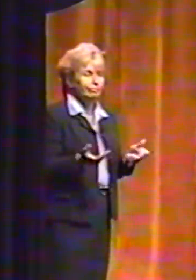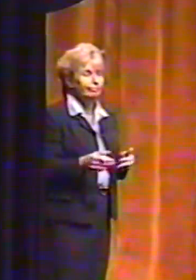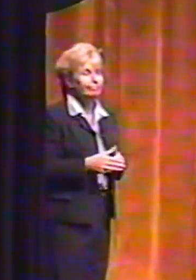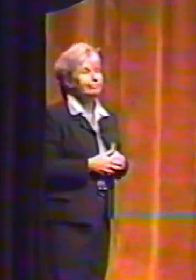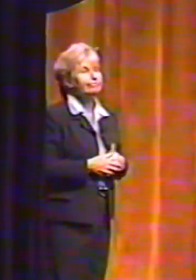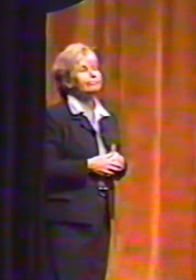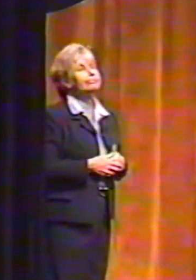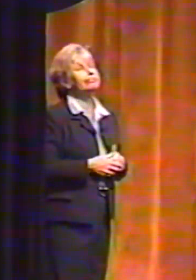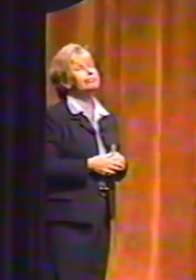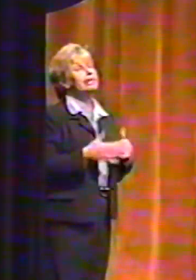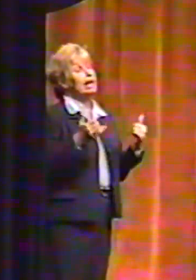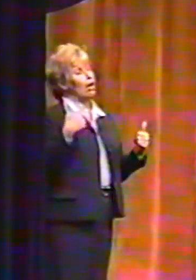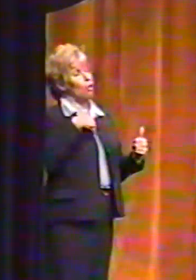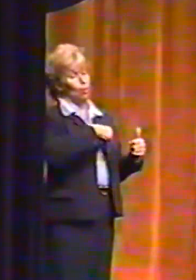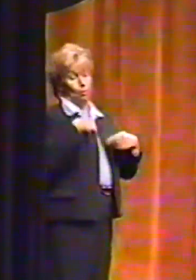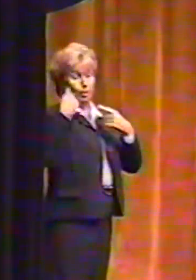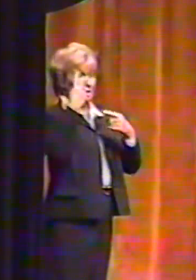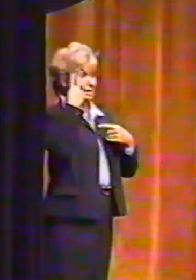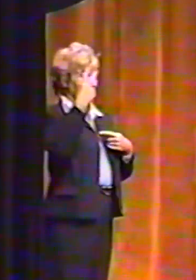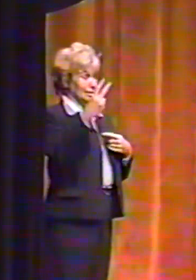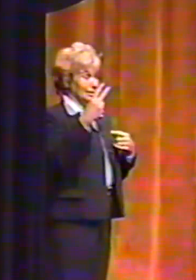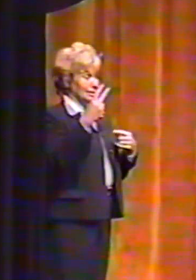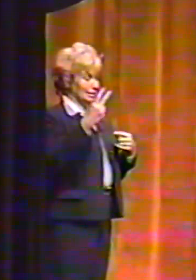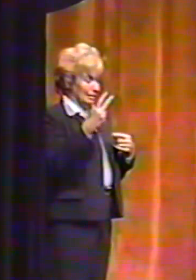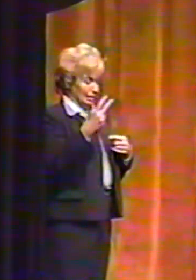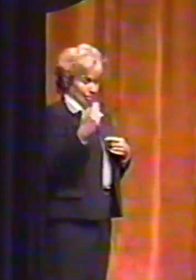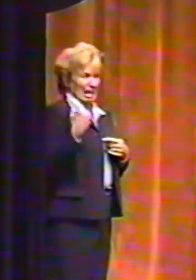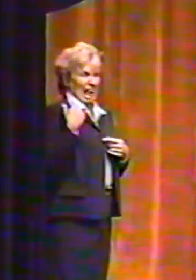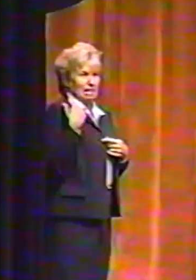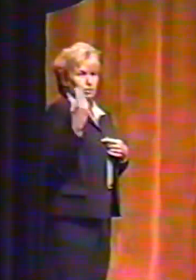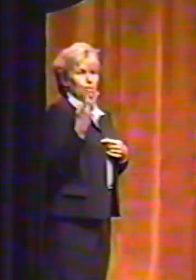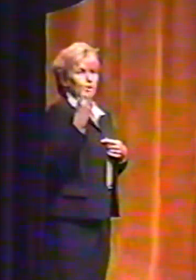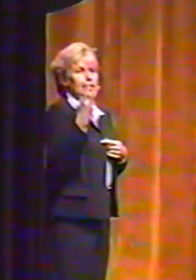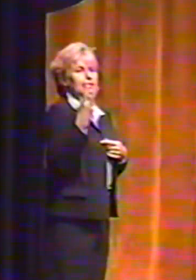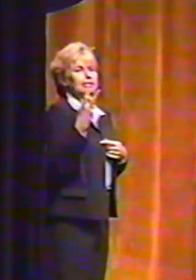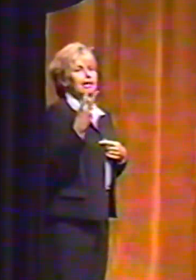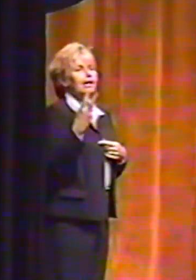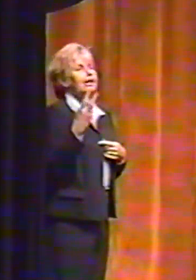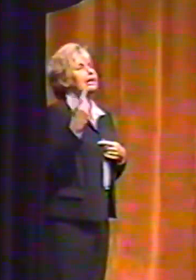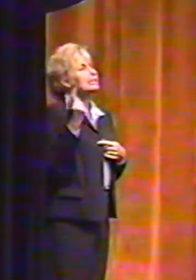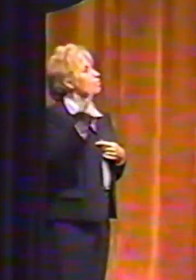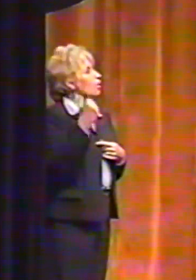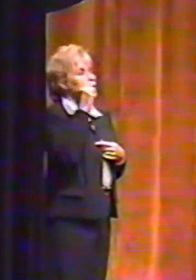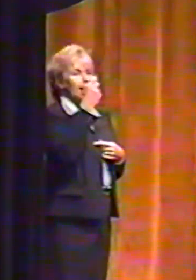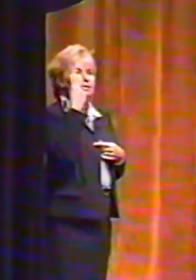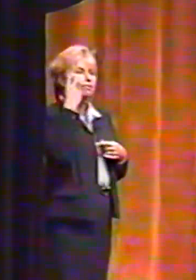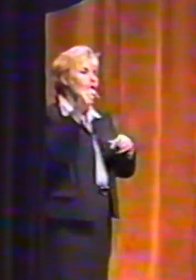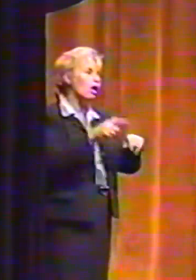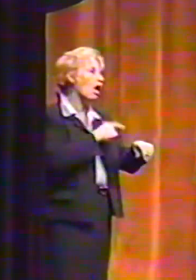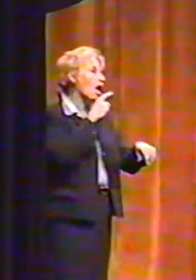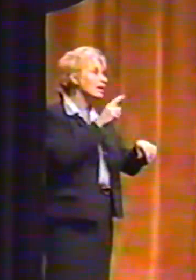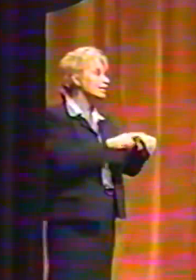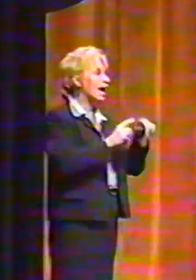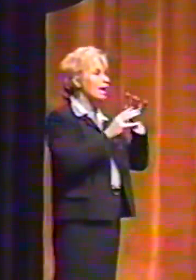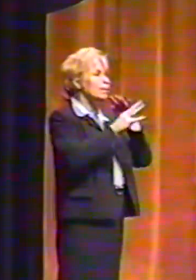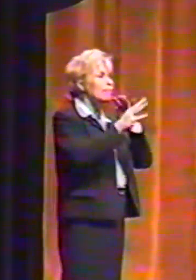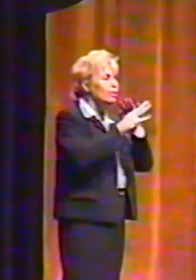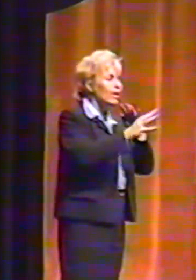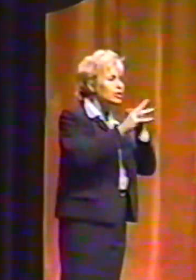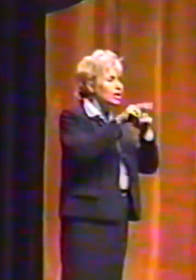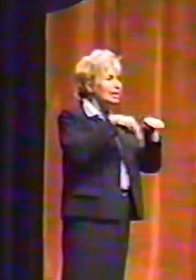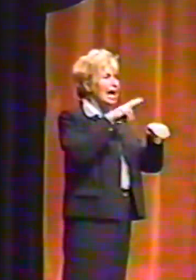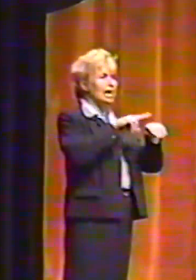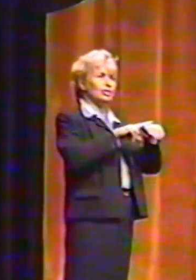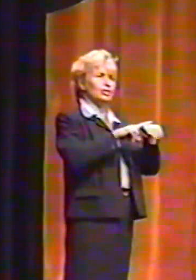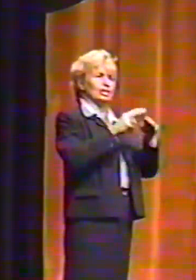We've now seen in the last couple of days, just as of Wednesday, something that we haven't seen in a long time. The Immigration and Naturalization